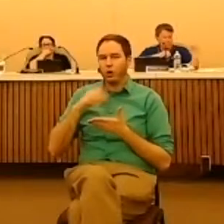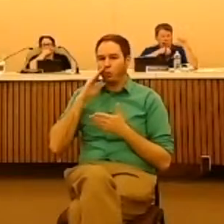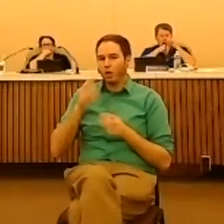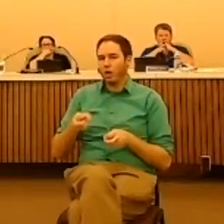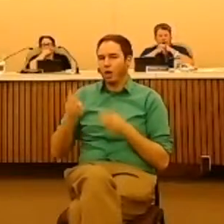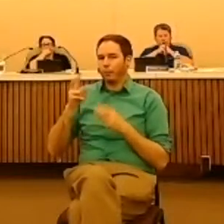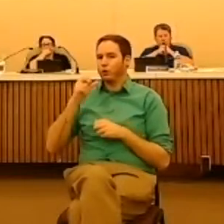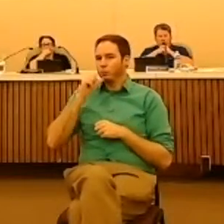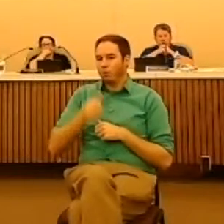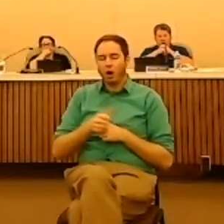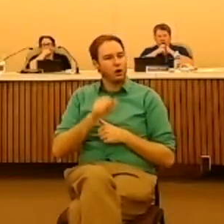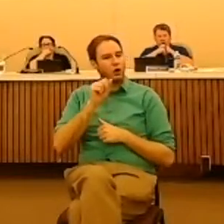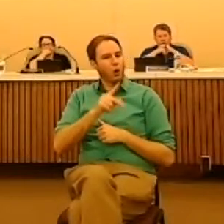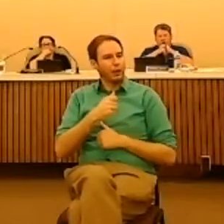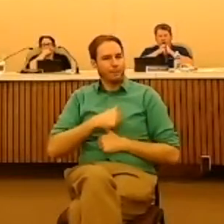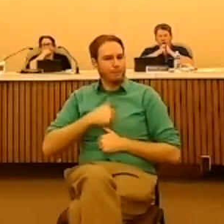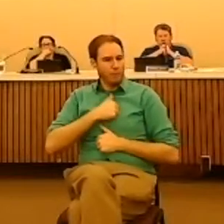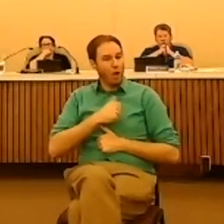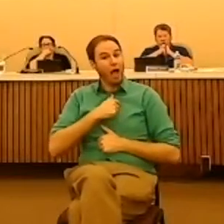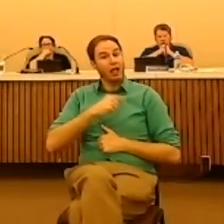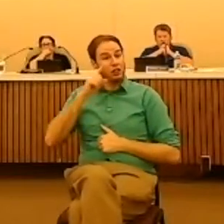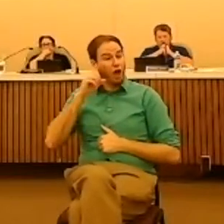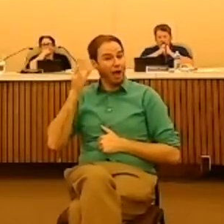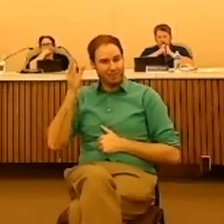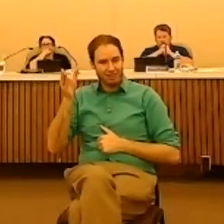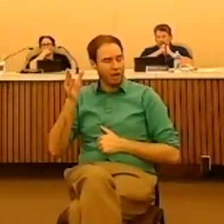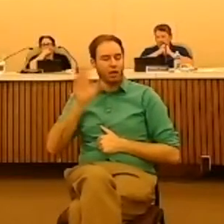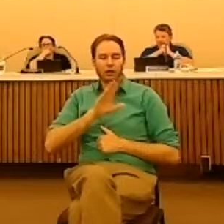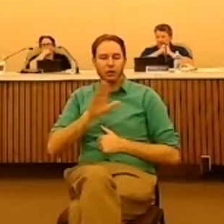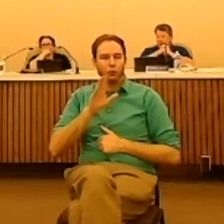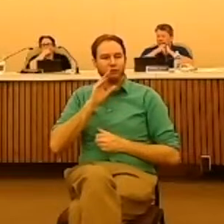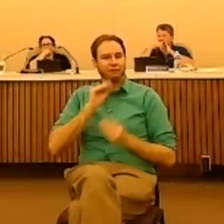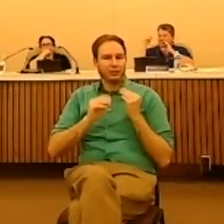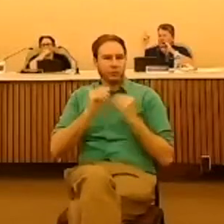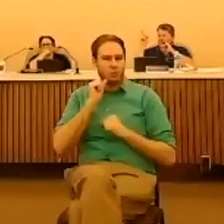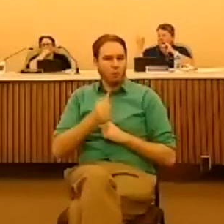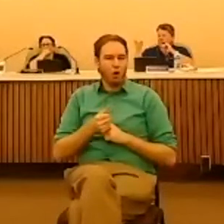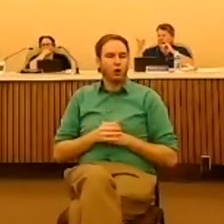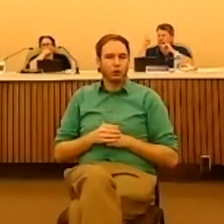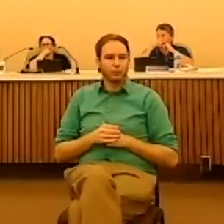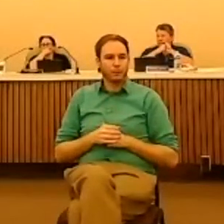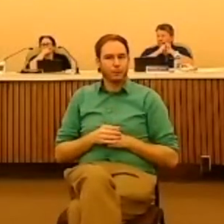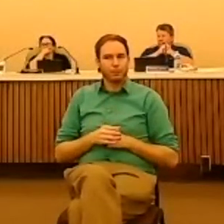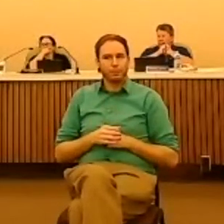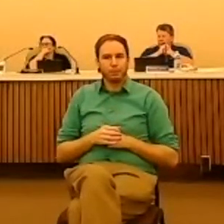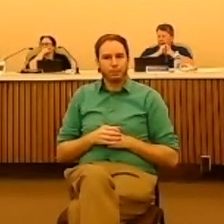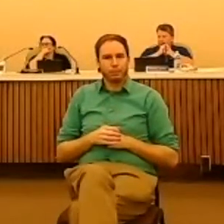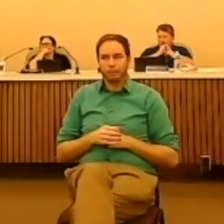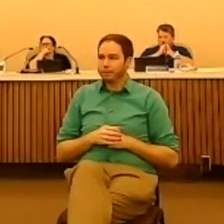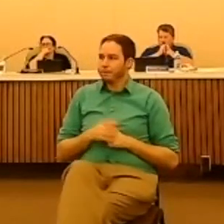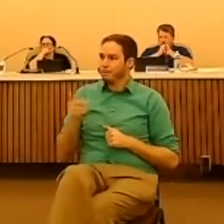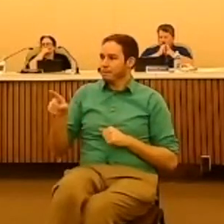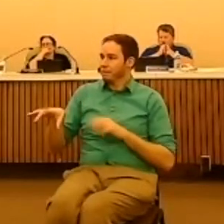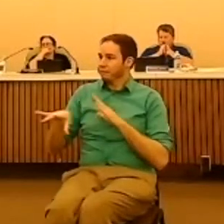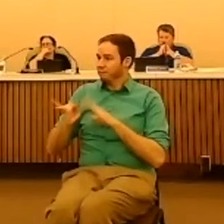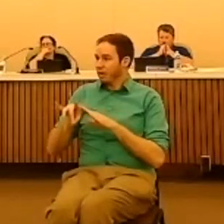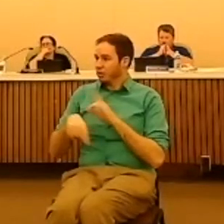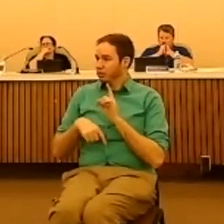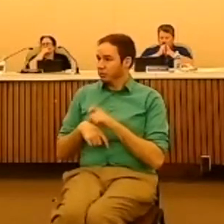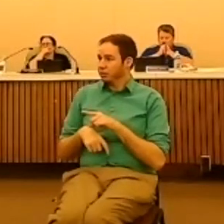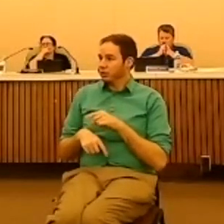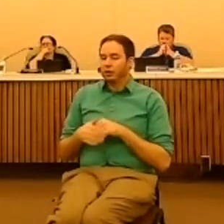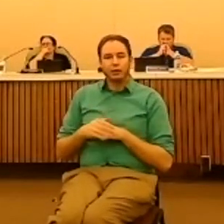tomorrow. Okay, apologize. I thought it was up there. We'll get that fixed. Did you get the answer from the traffic